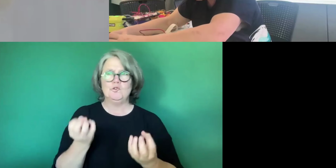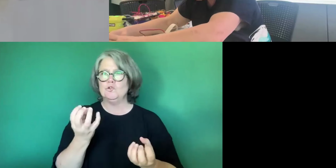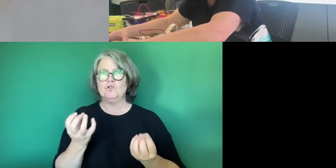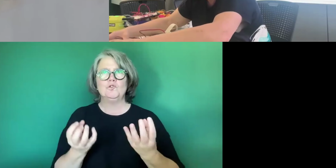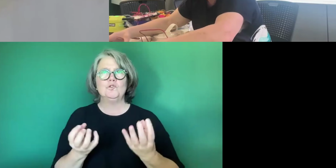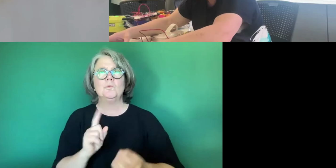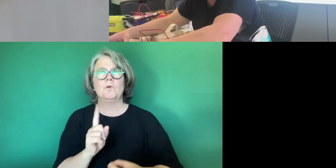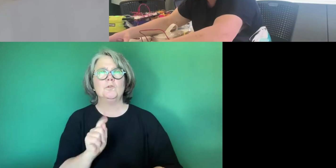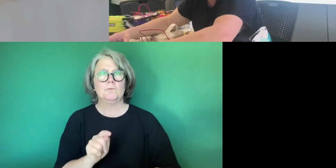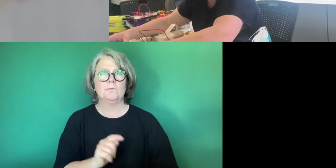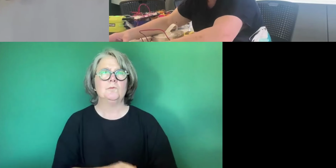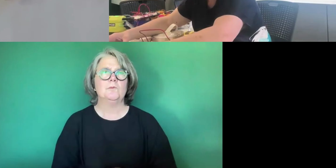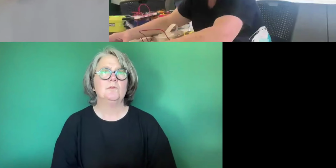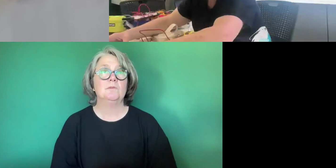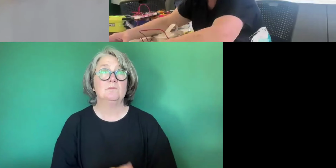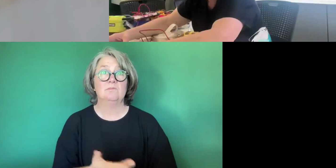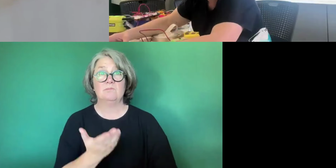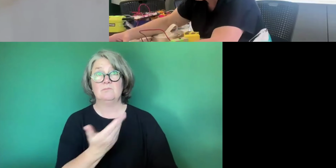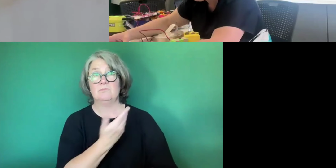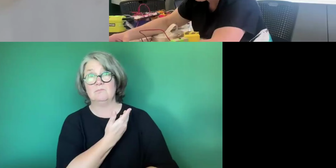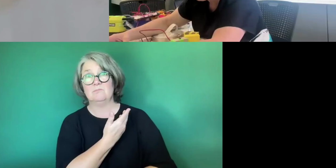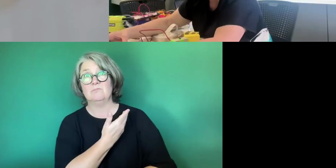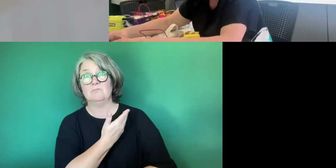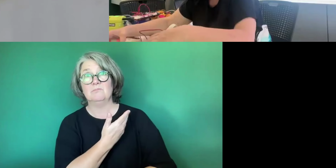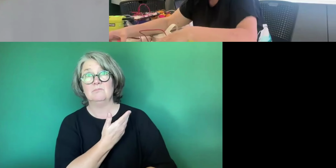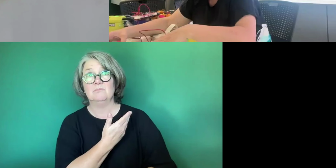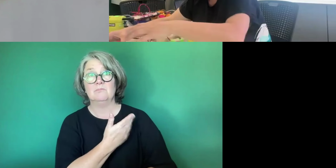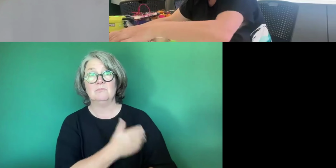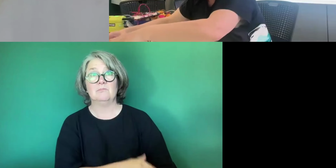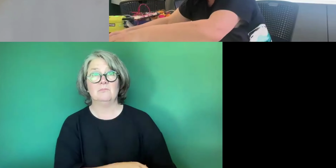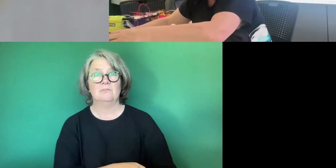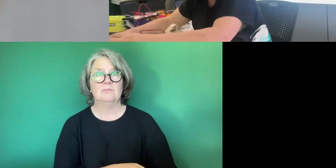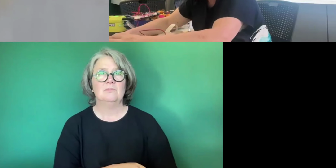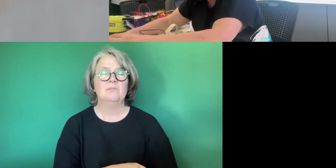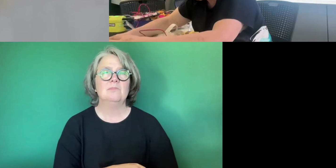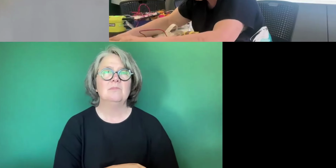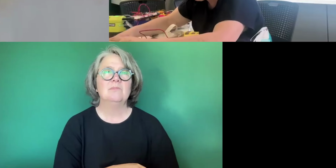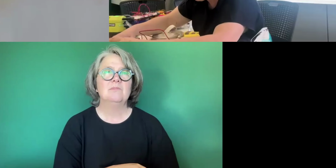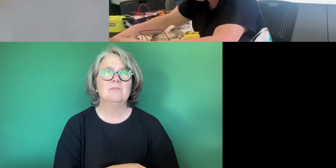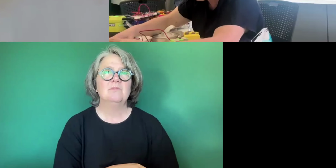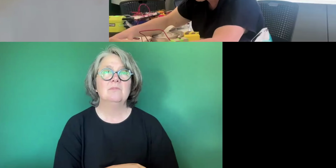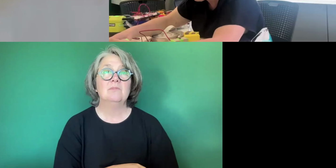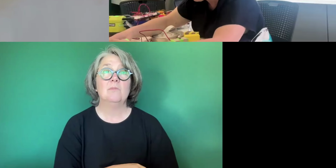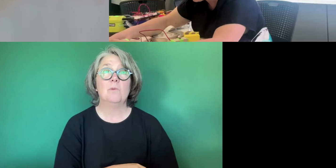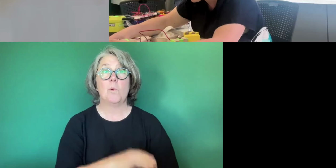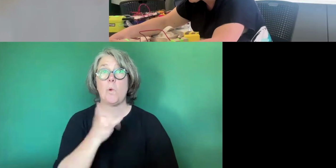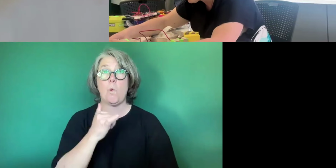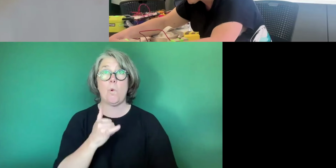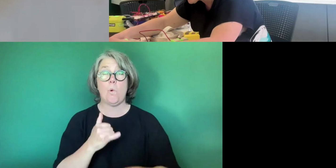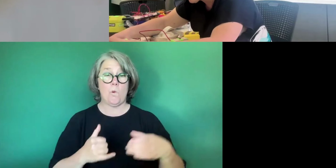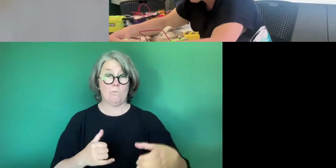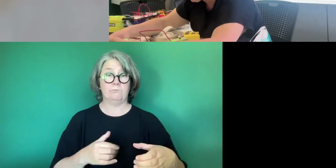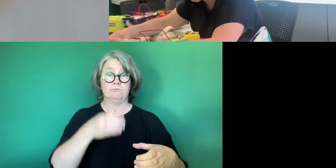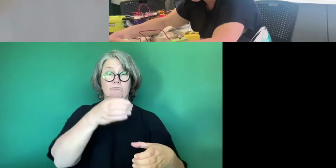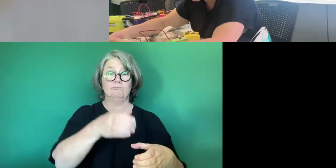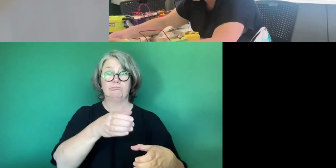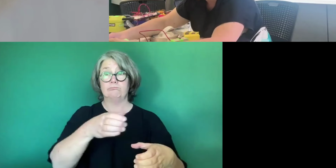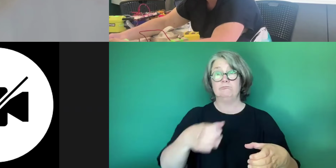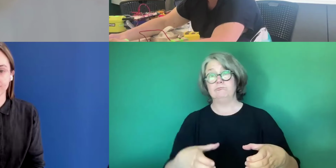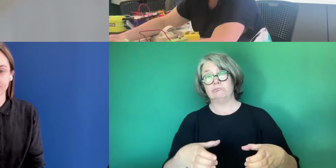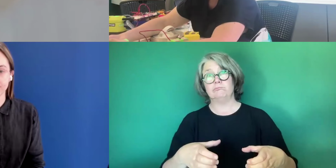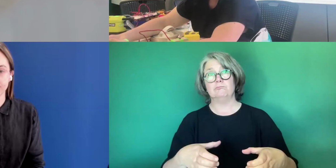If we put them straight in a line, they will work. if we put them, balance them on top of each other,